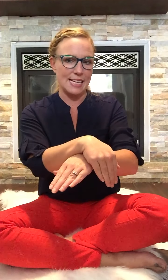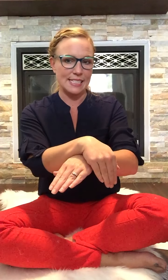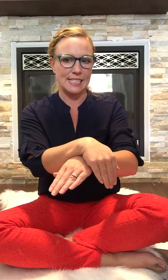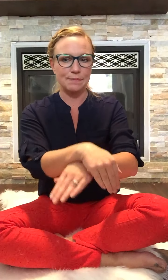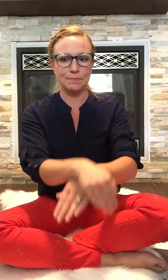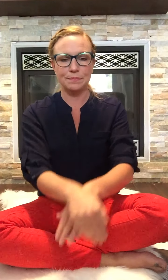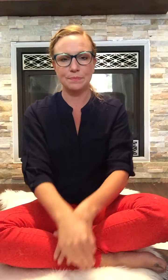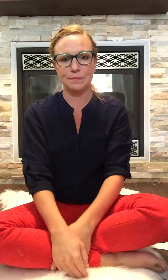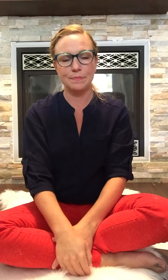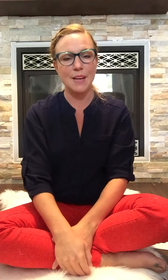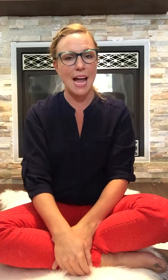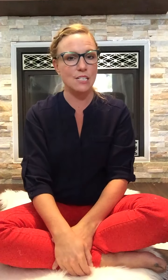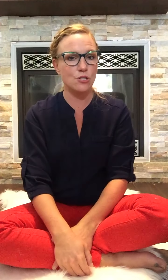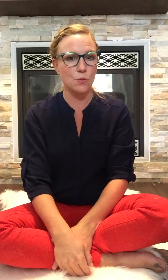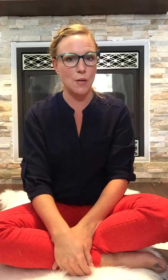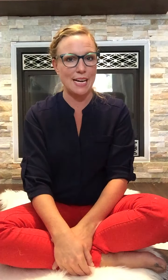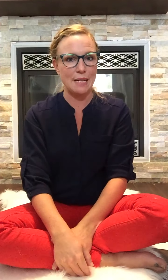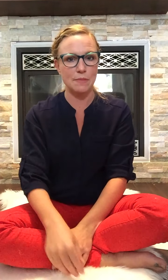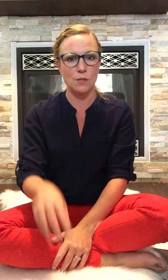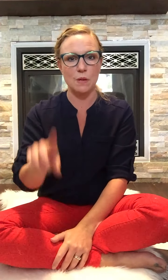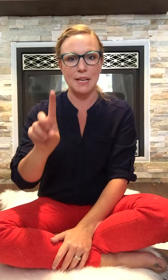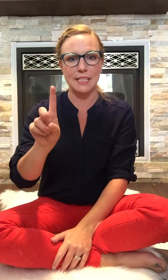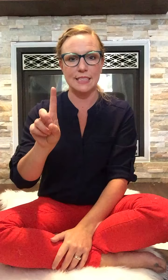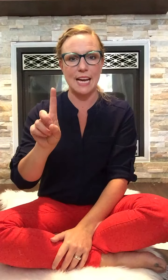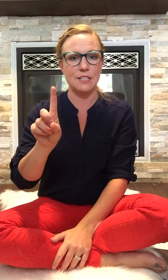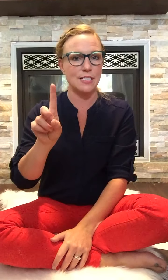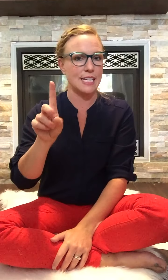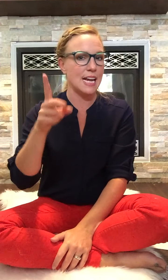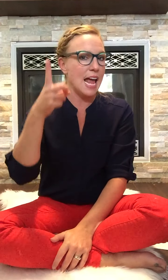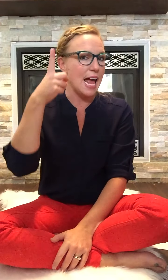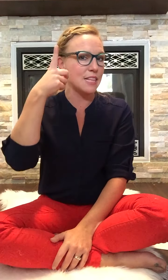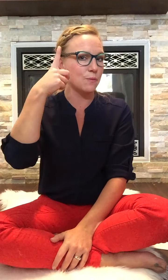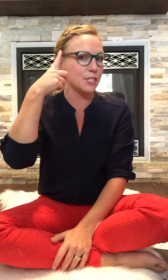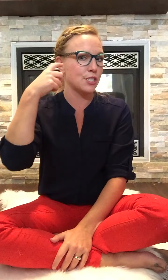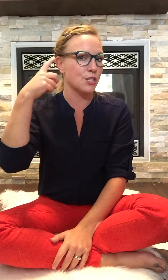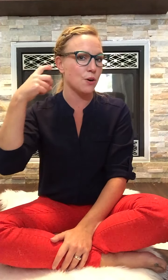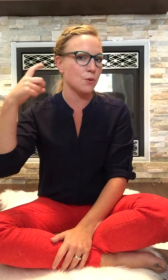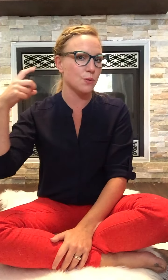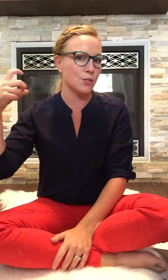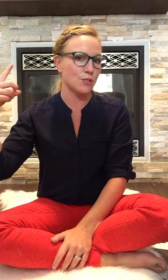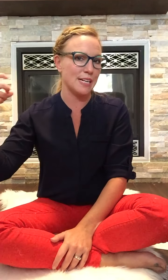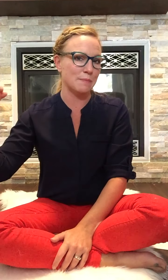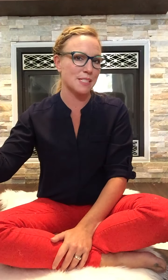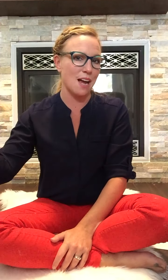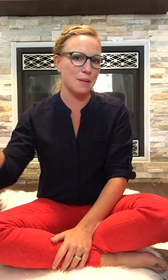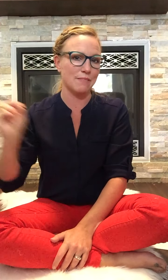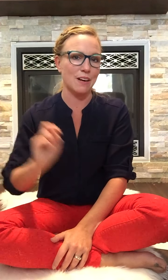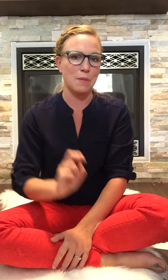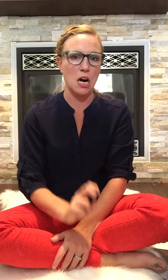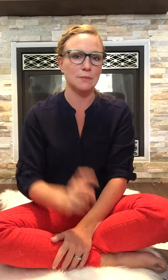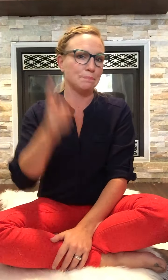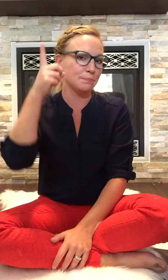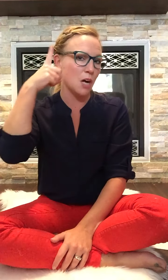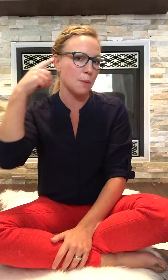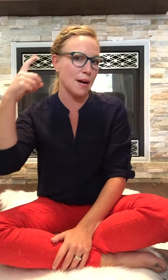set. And dream. So we make the letter D and then we show the dreams coming from our